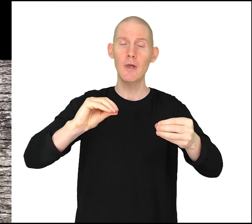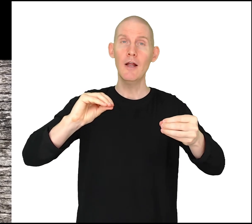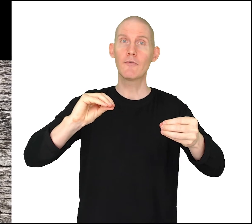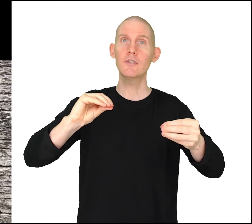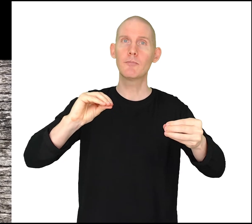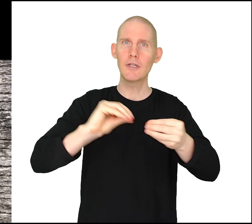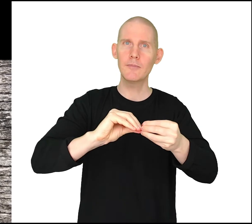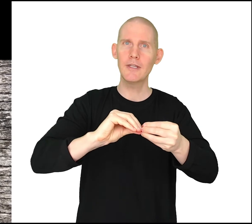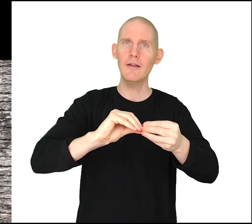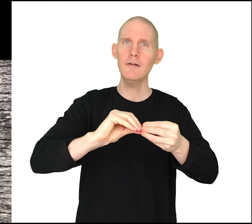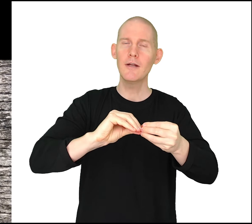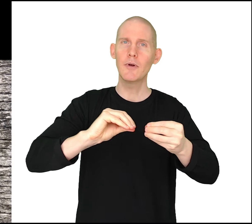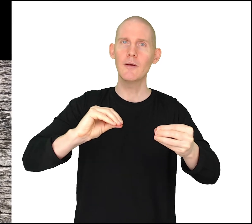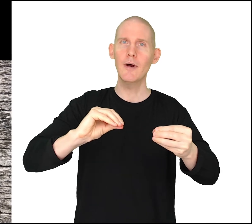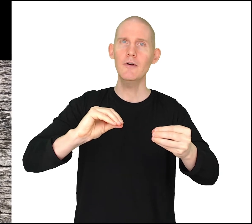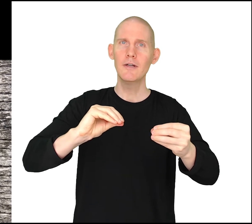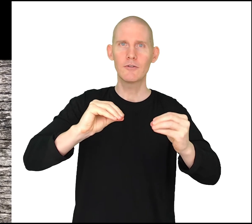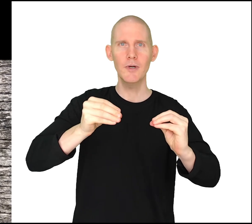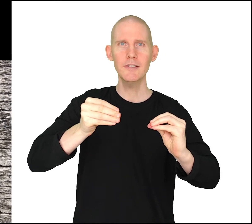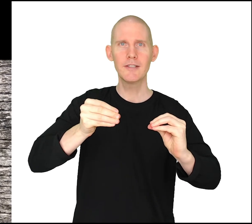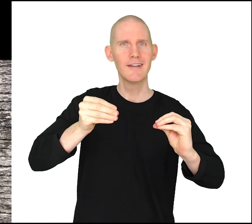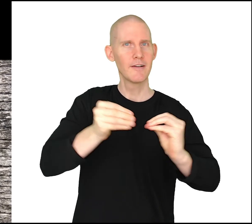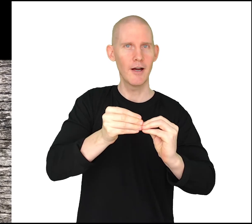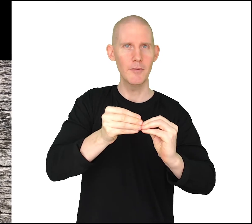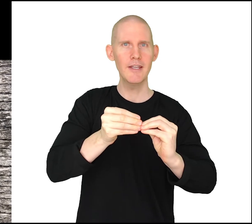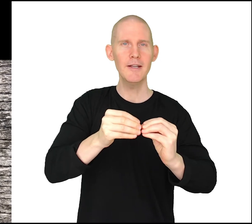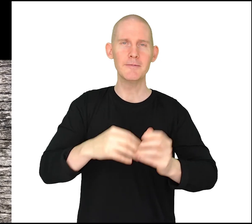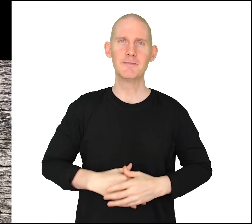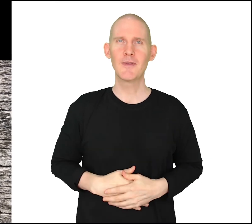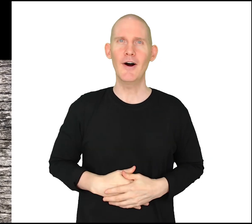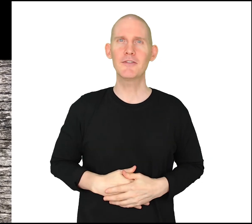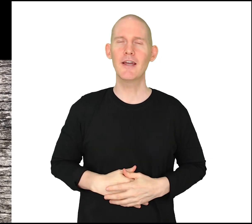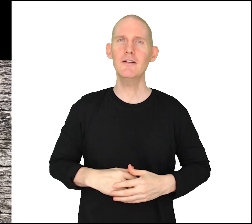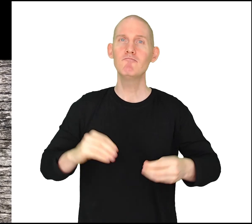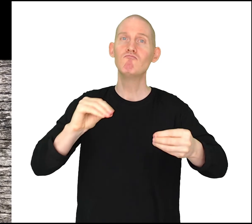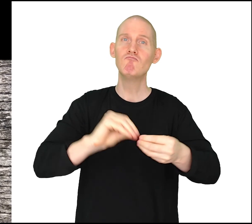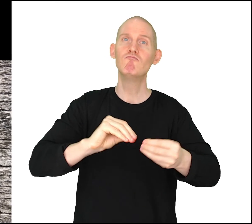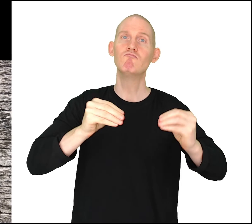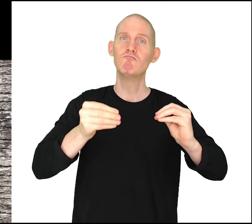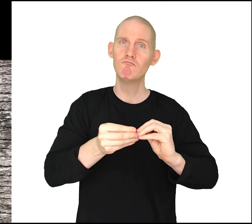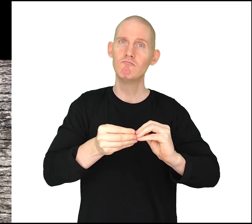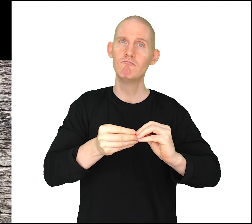eventually. First, bring them together, bring them out, twist, come in again. All together.